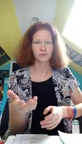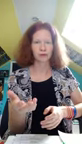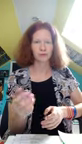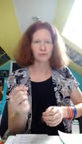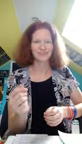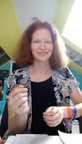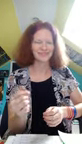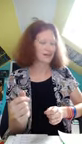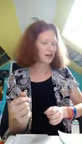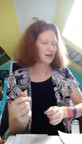don't mumble.